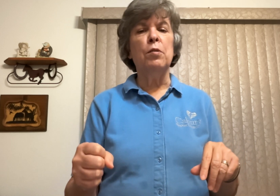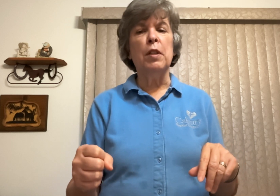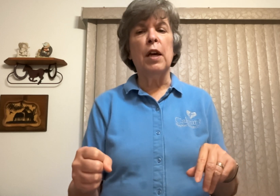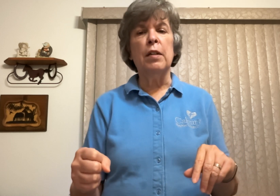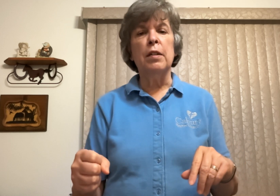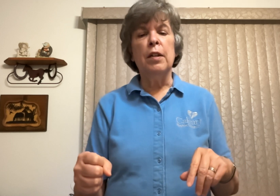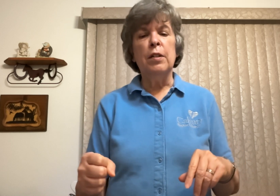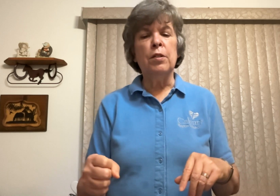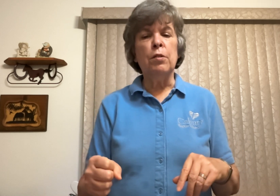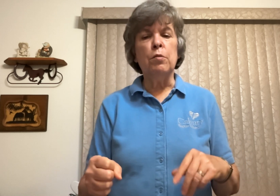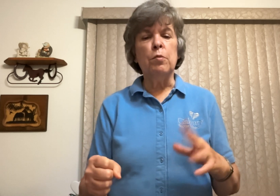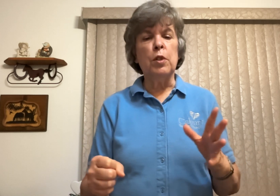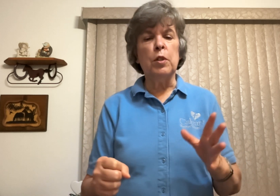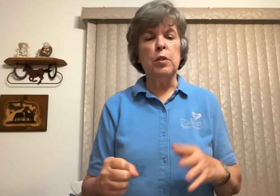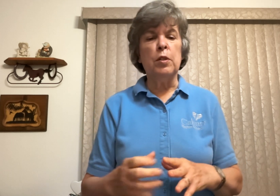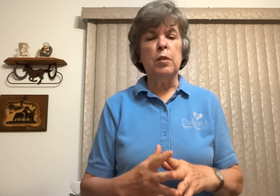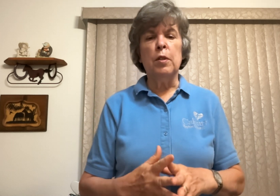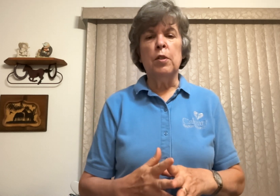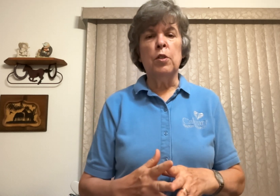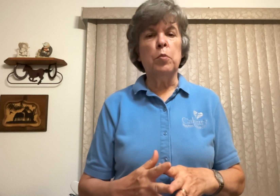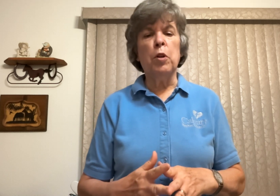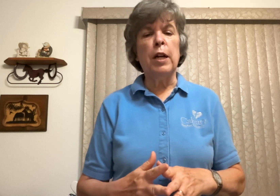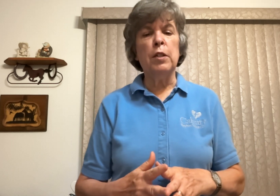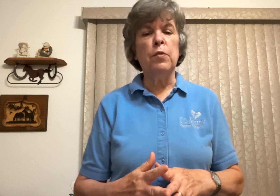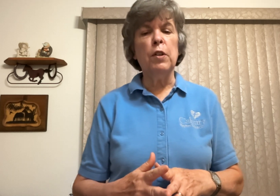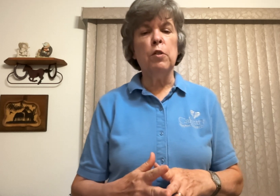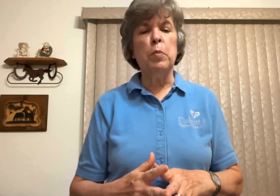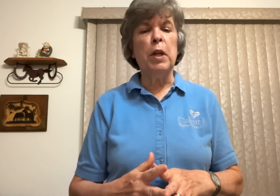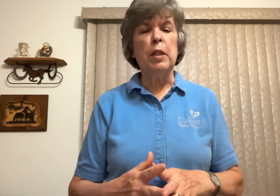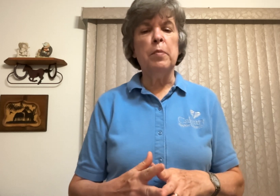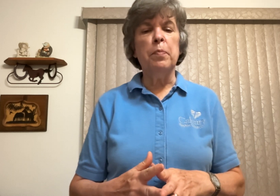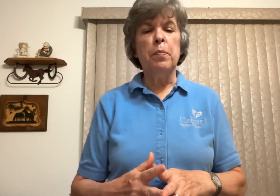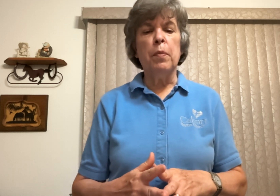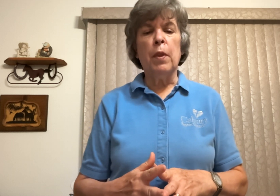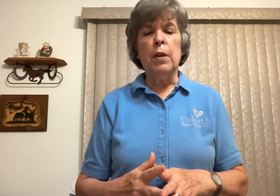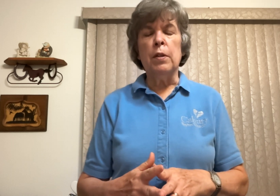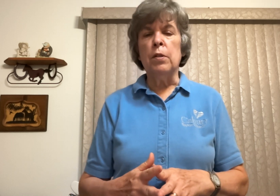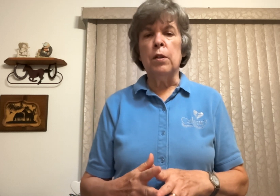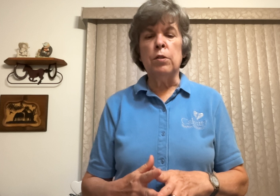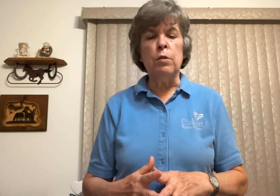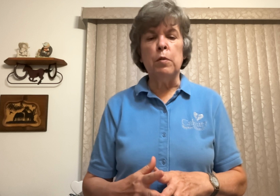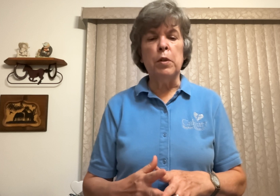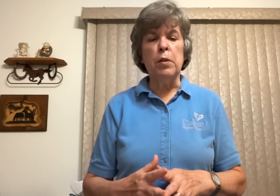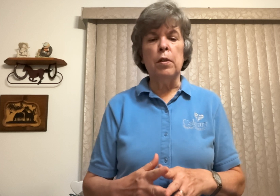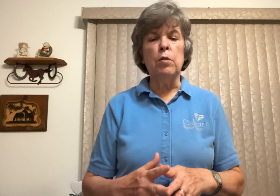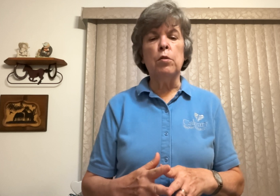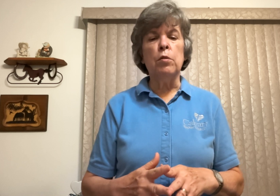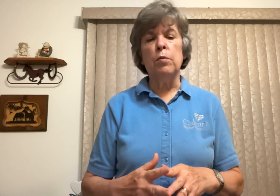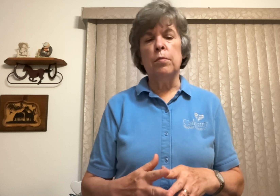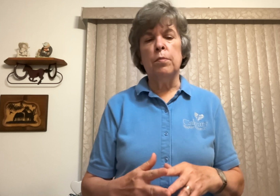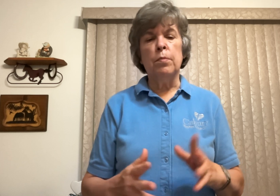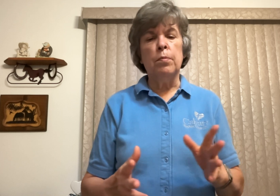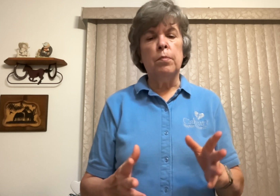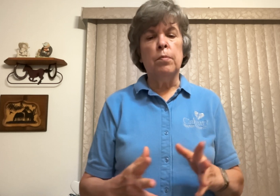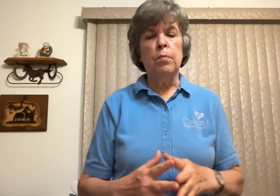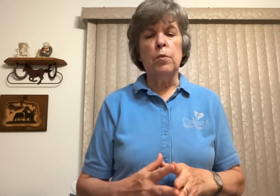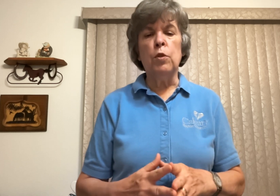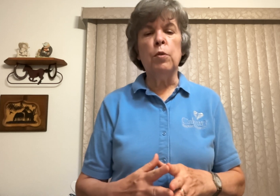that. So just practice finger spelling. Do it with little 2 and